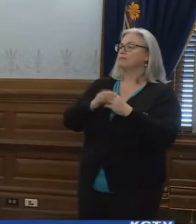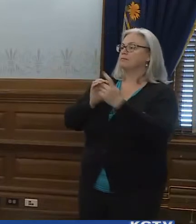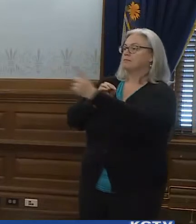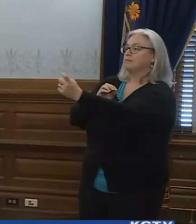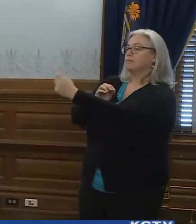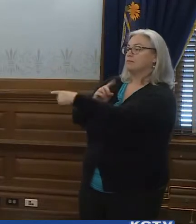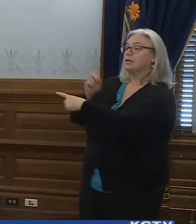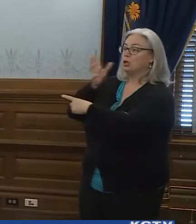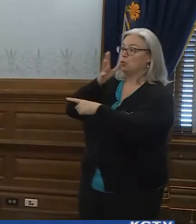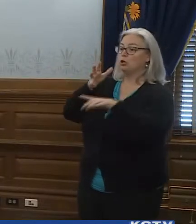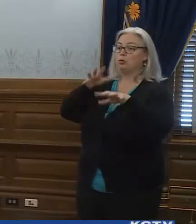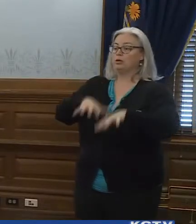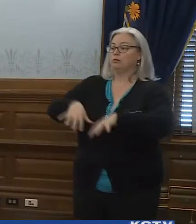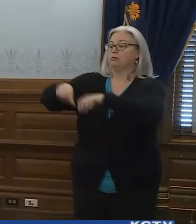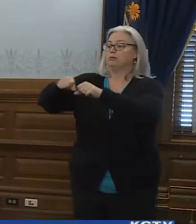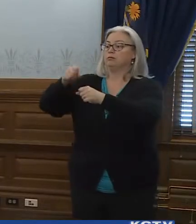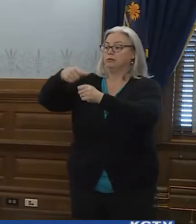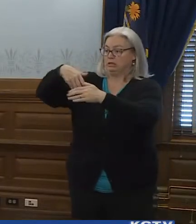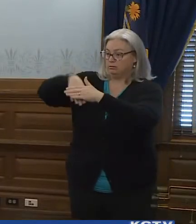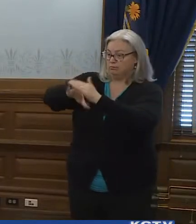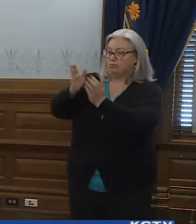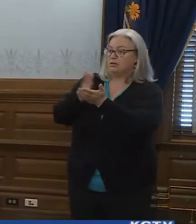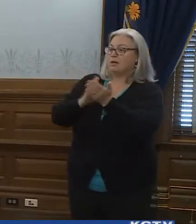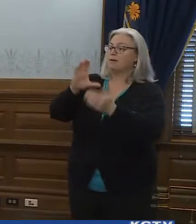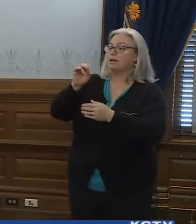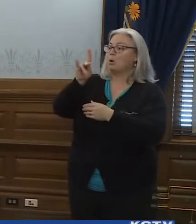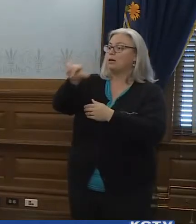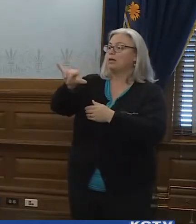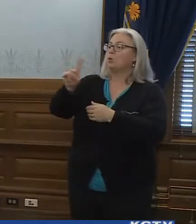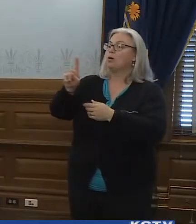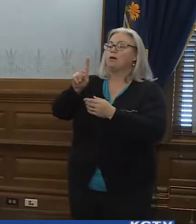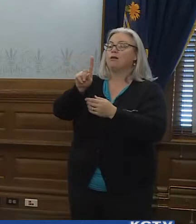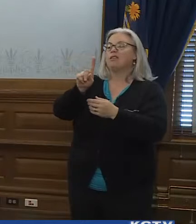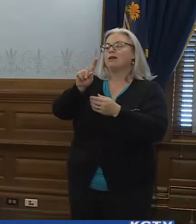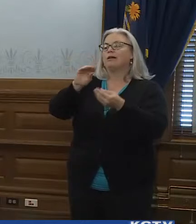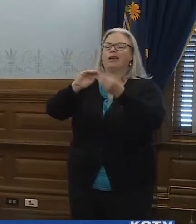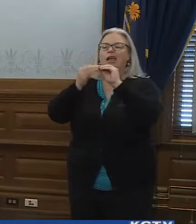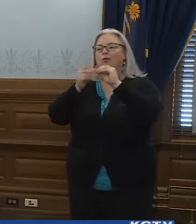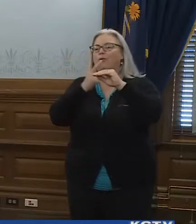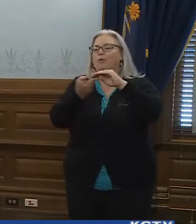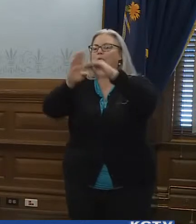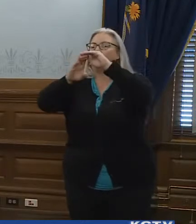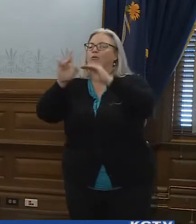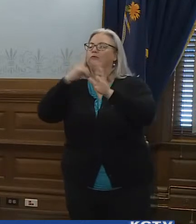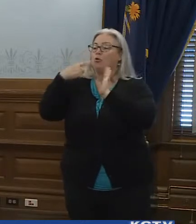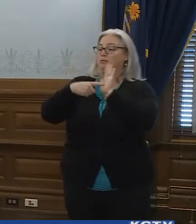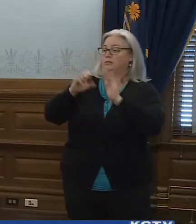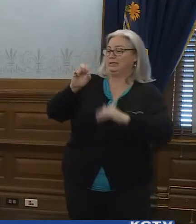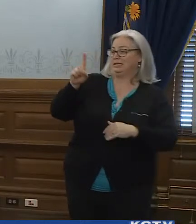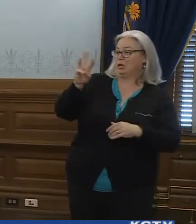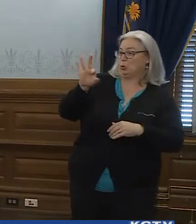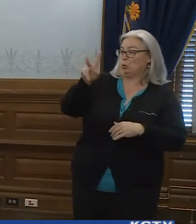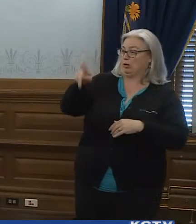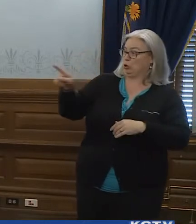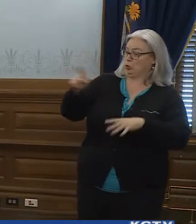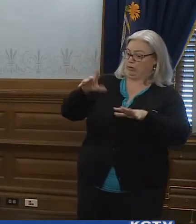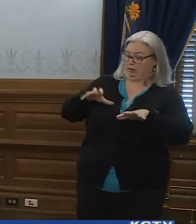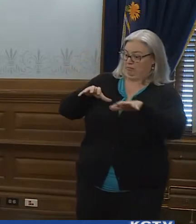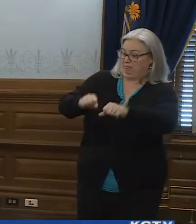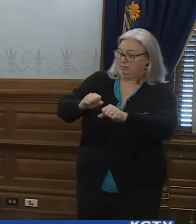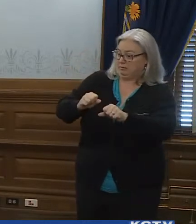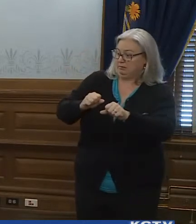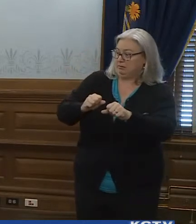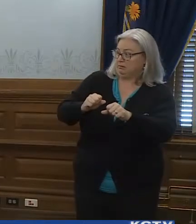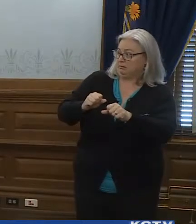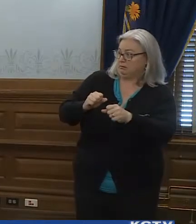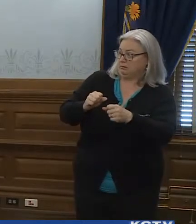you going to be stepping into some of those counties where the arrow's going up, or like Central County? We